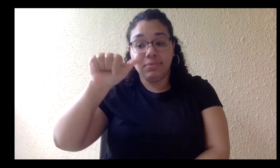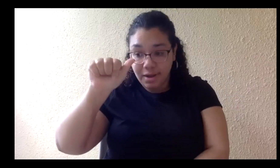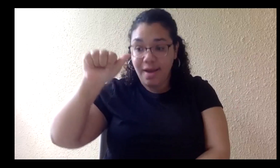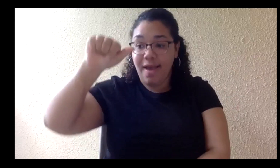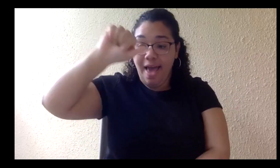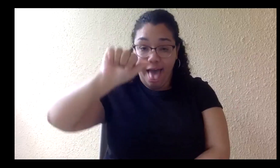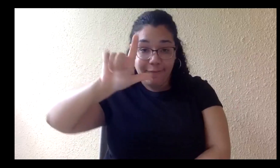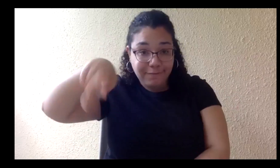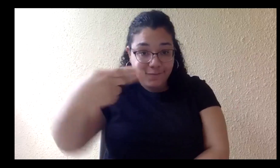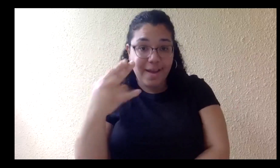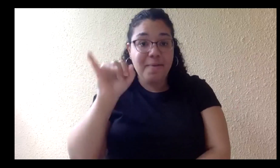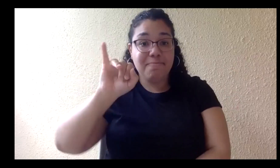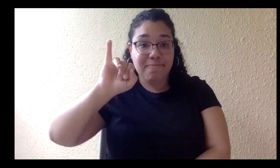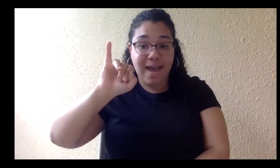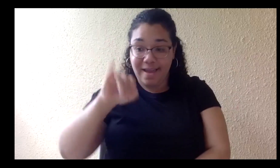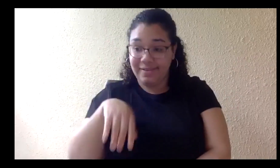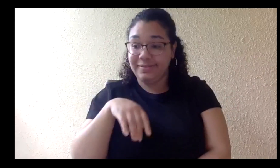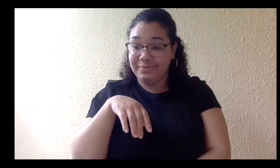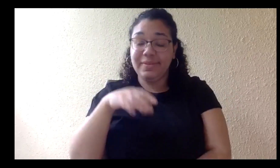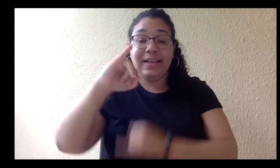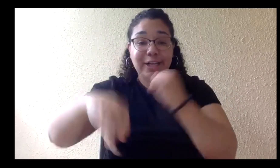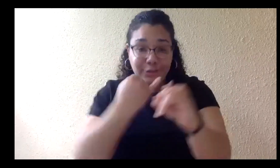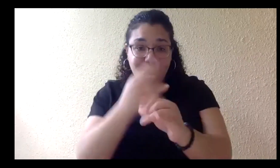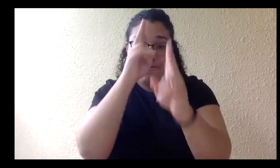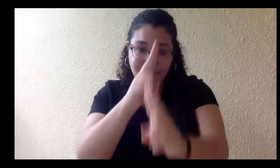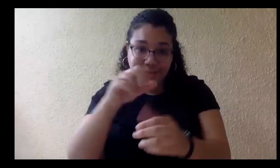And as you're inducted to Delta Alpha Pi,